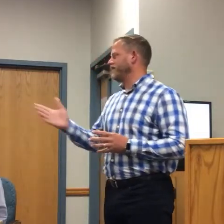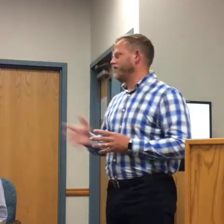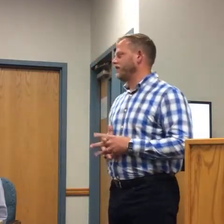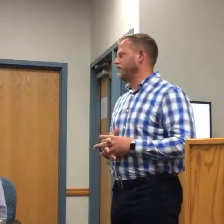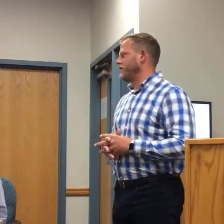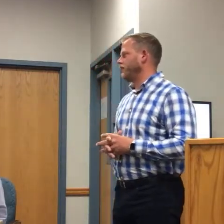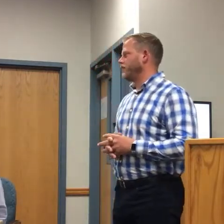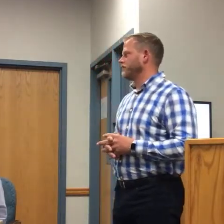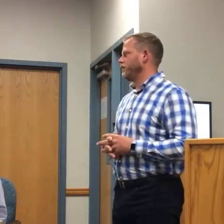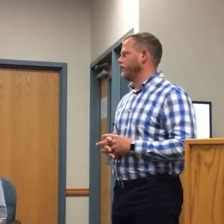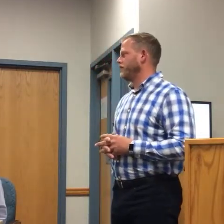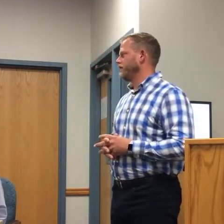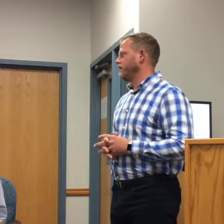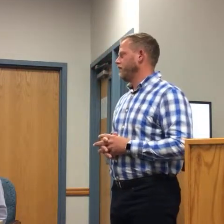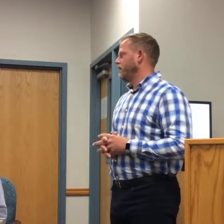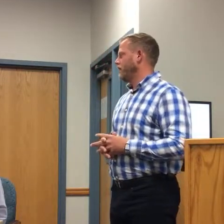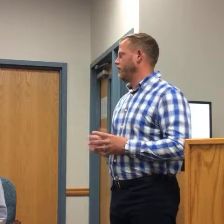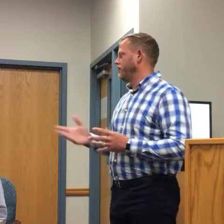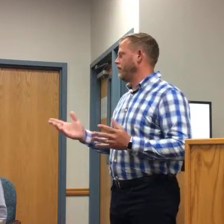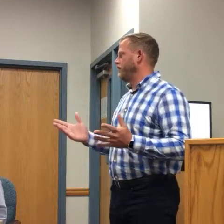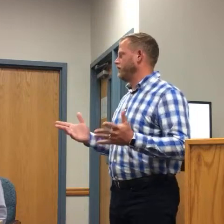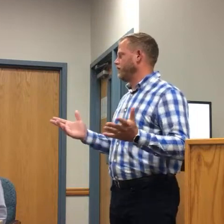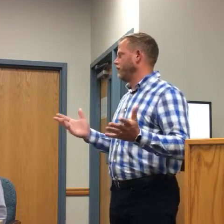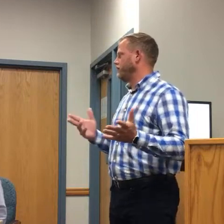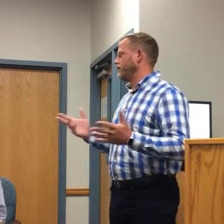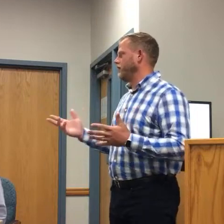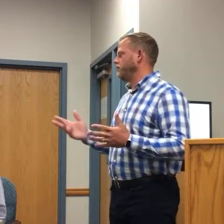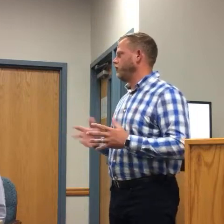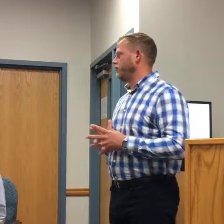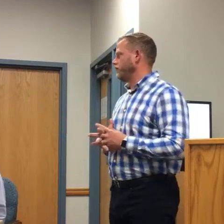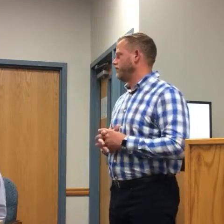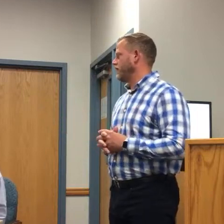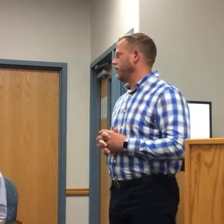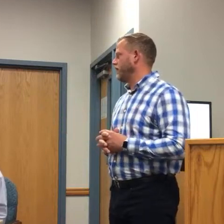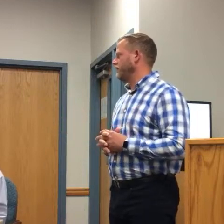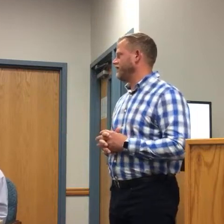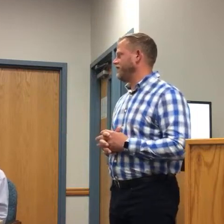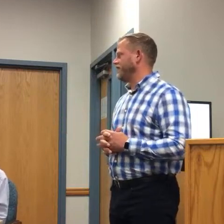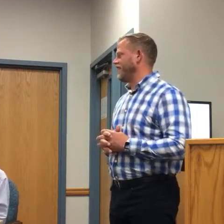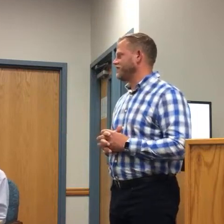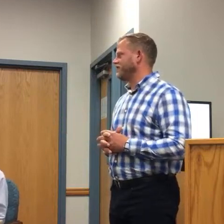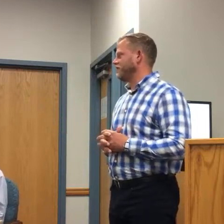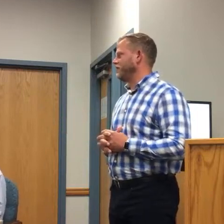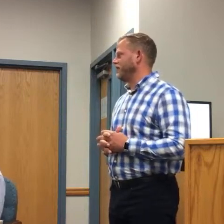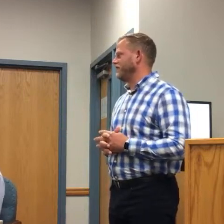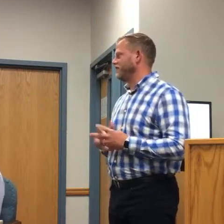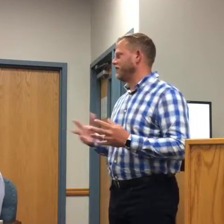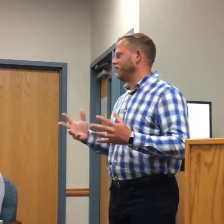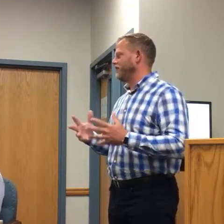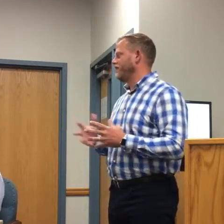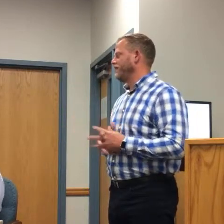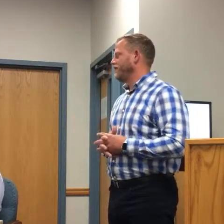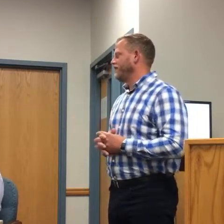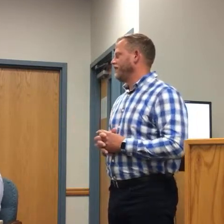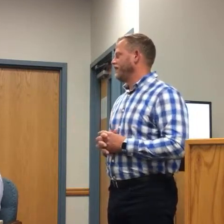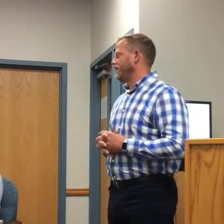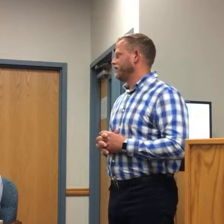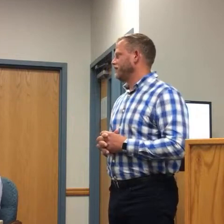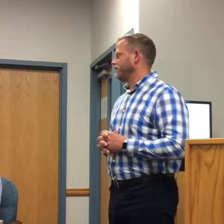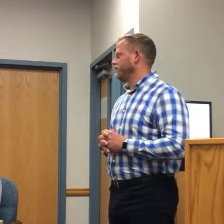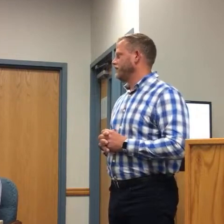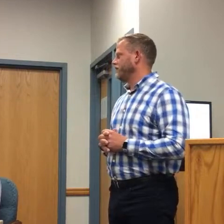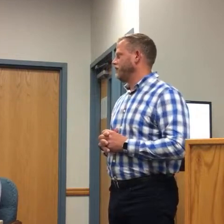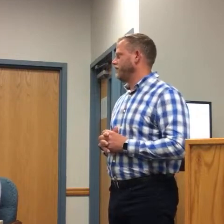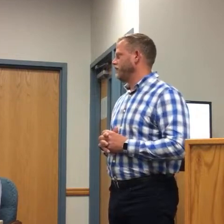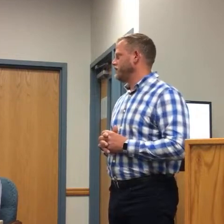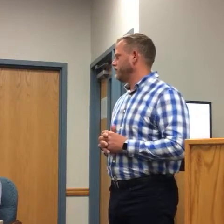Swimming is another example. There's only so many pools in the state of Kansas that you can actually swim in, so it causes